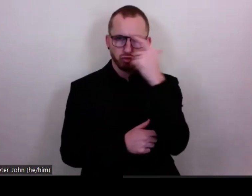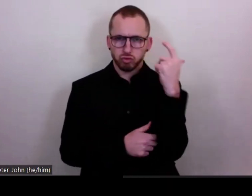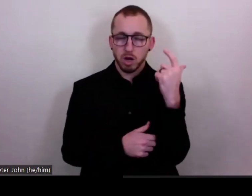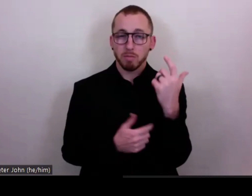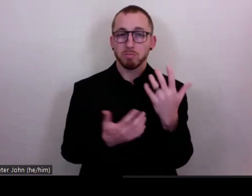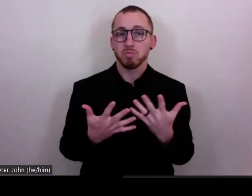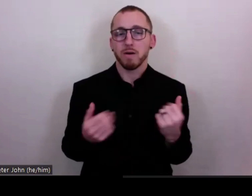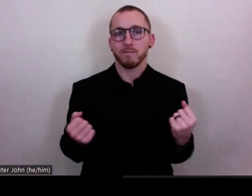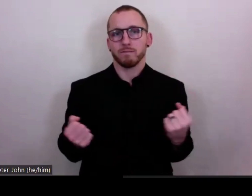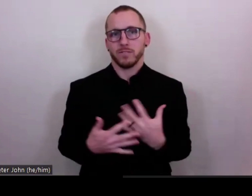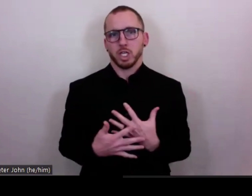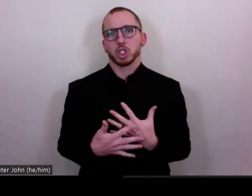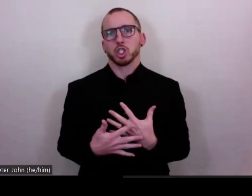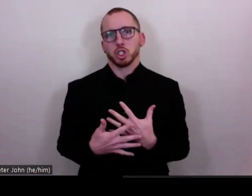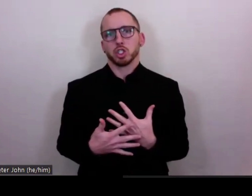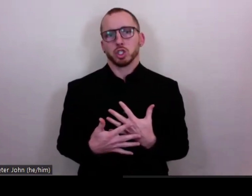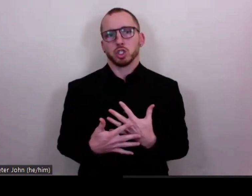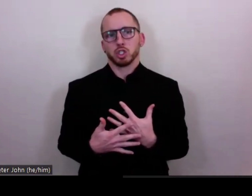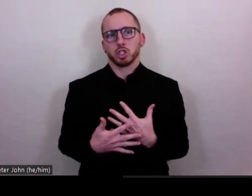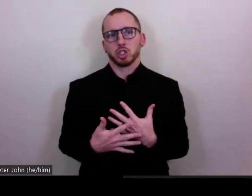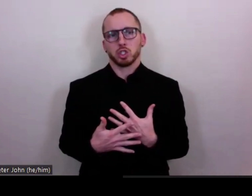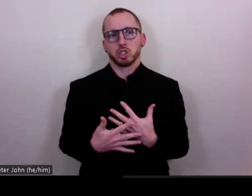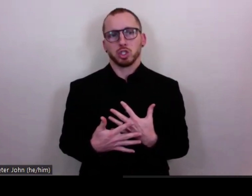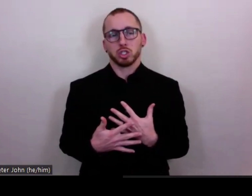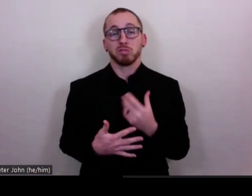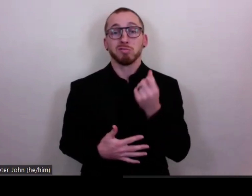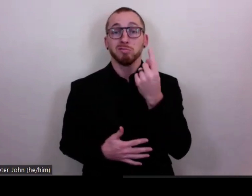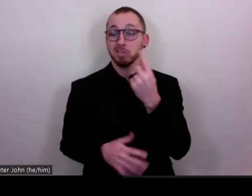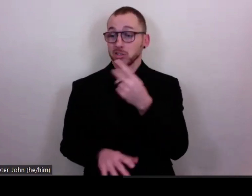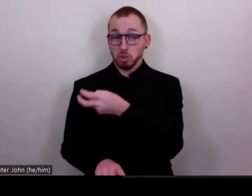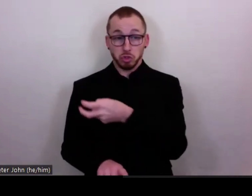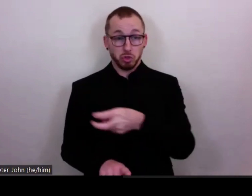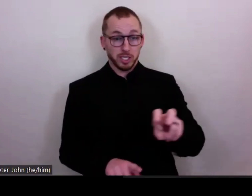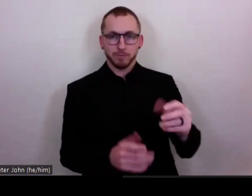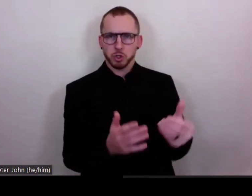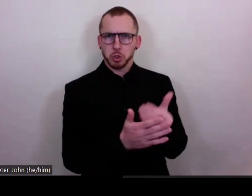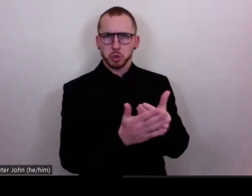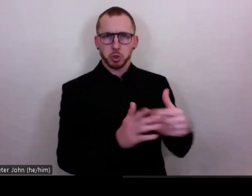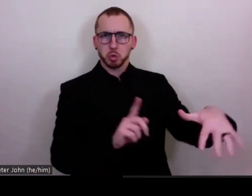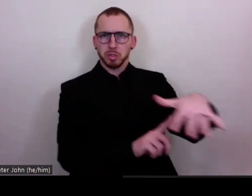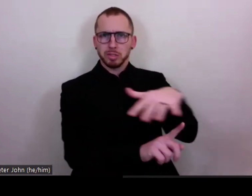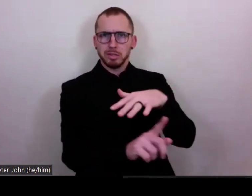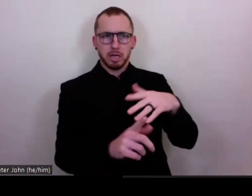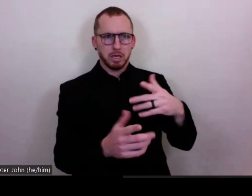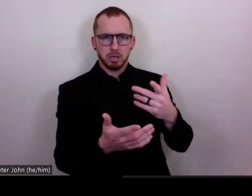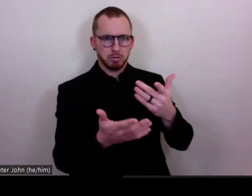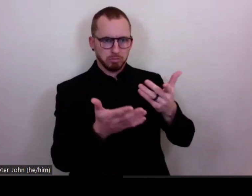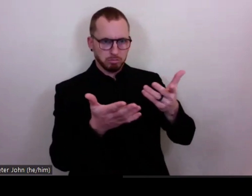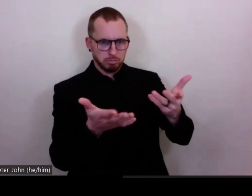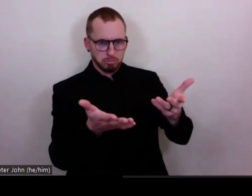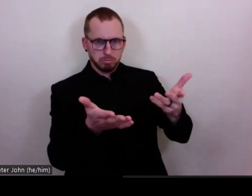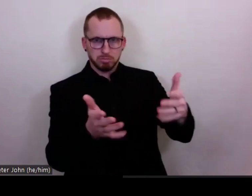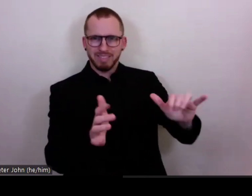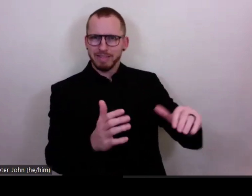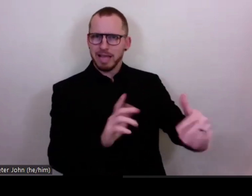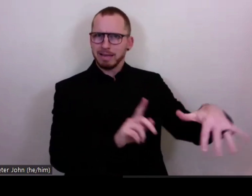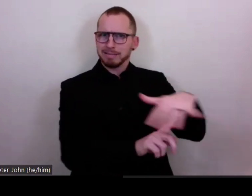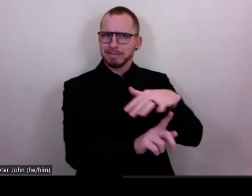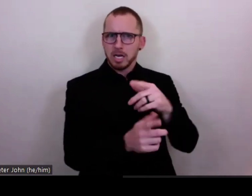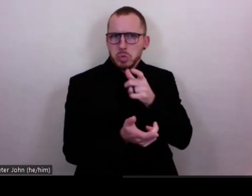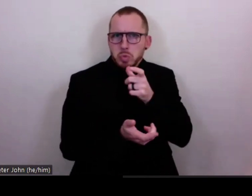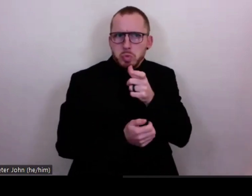Fear, this is an unknown setting. They have no clue where they're going, who the people